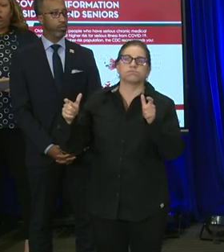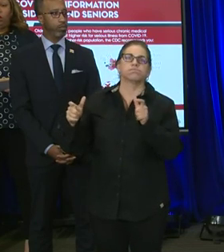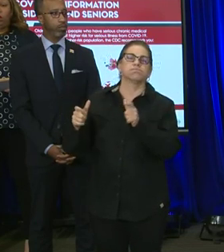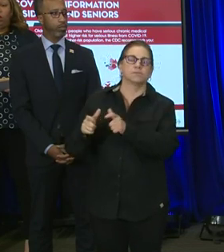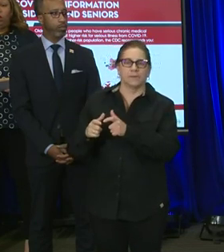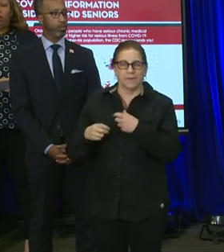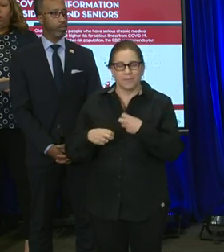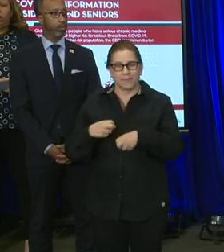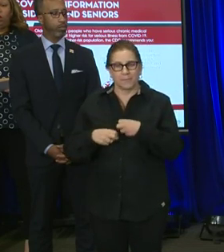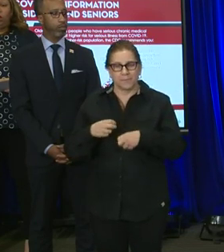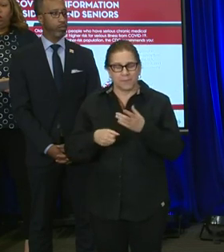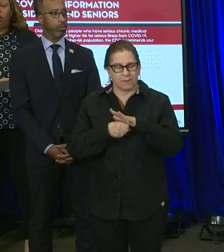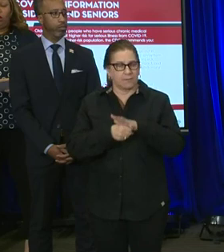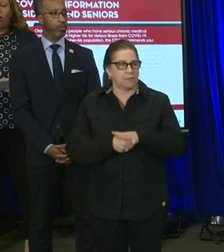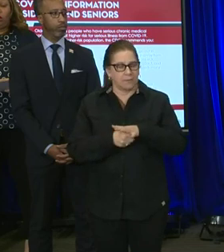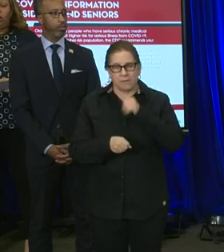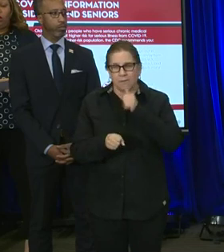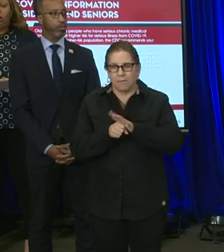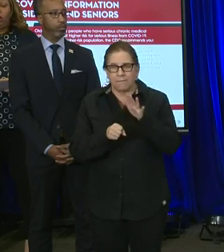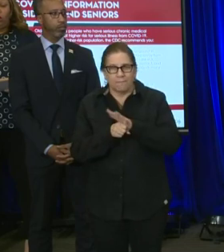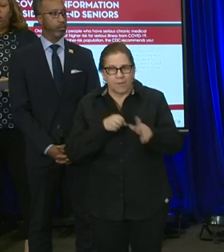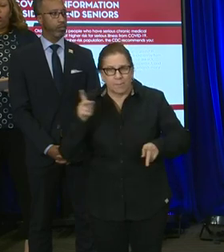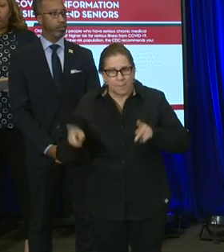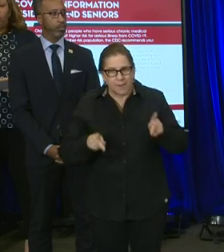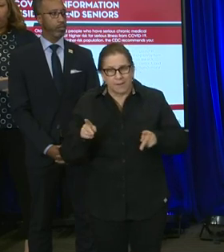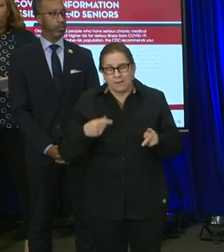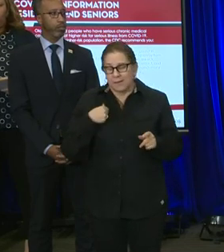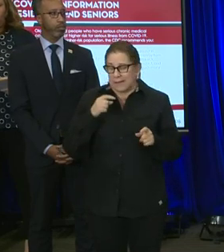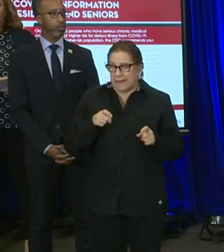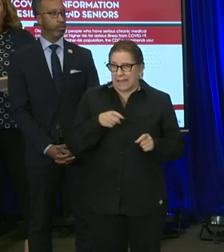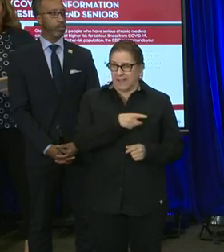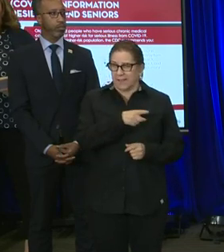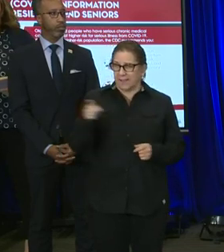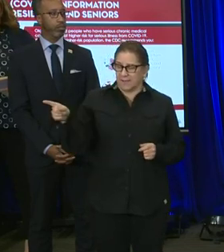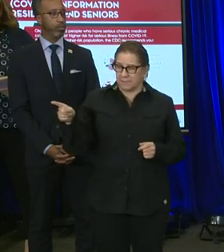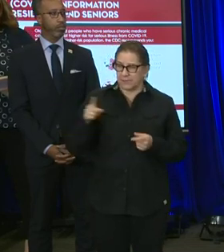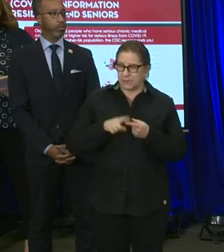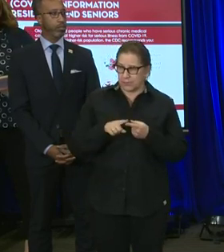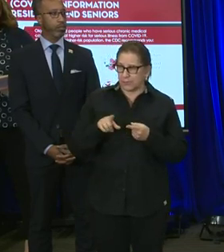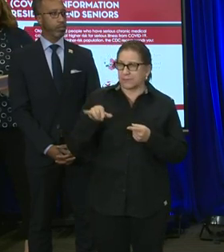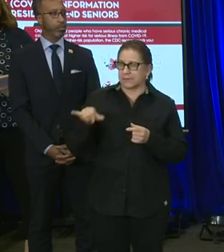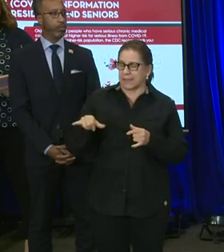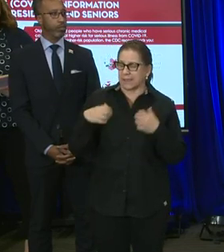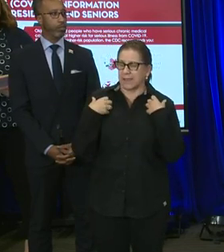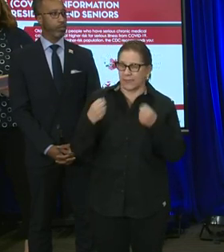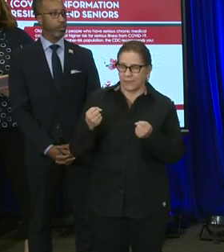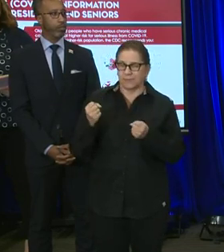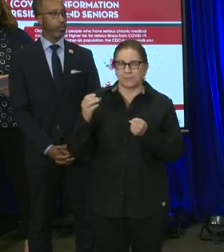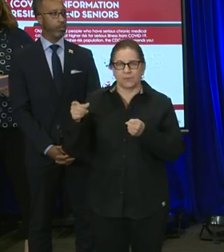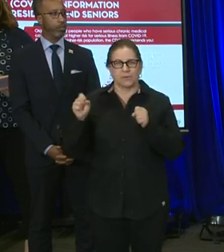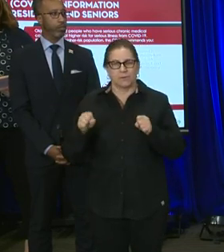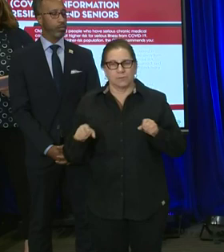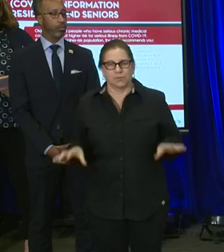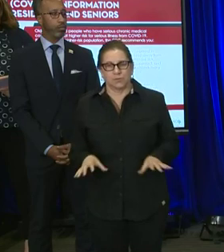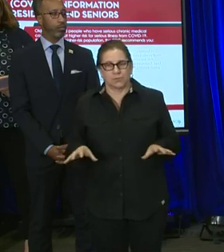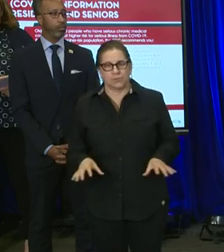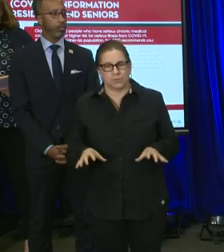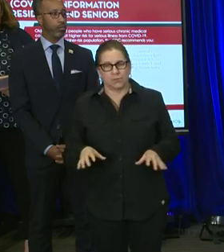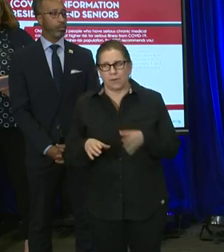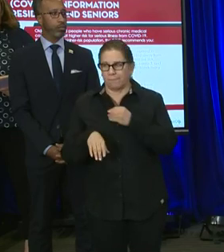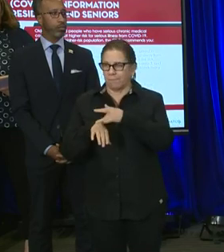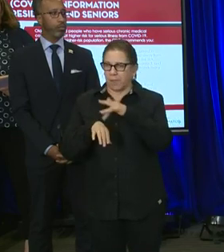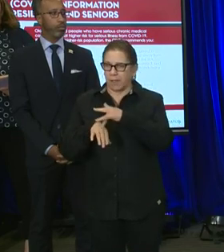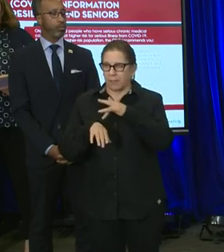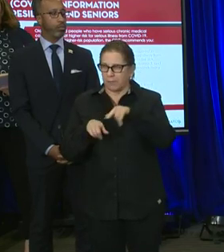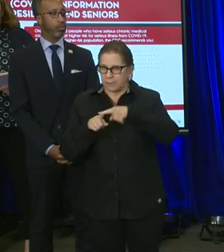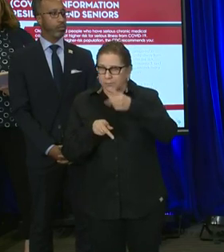need our healthcare workers who are on the front line of this response to remain healthy and to be available to take care of all of us if